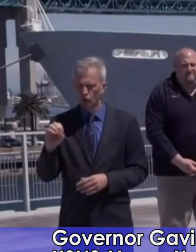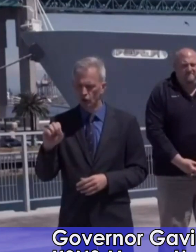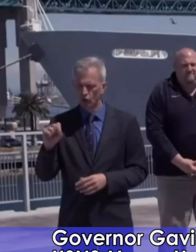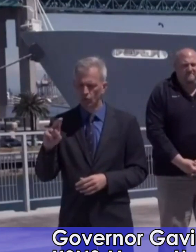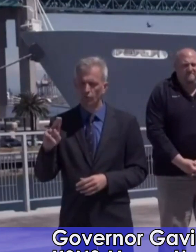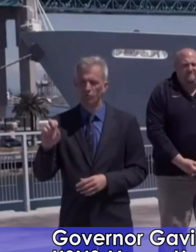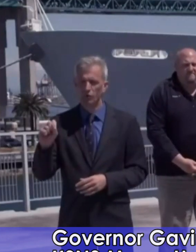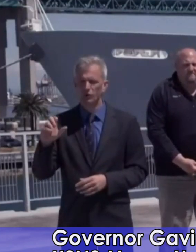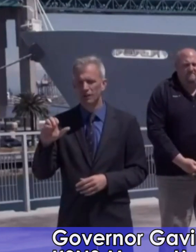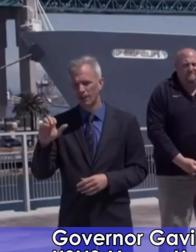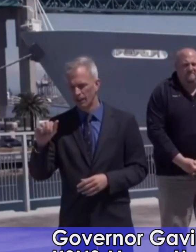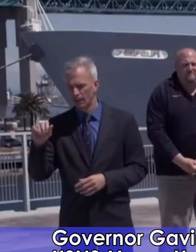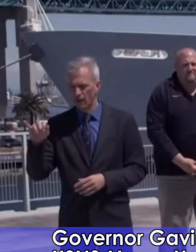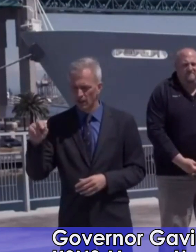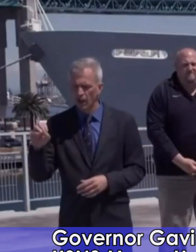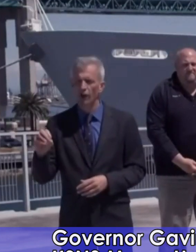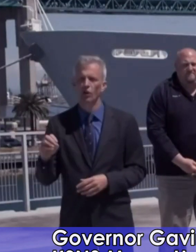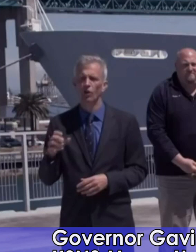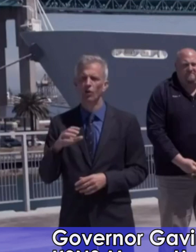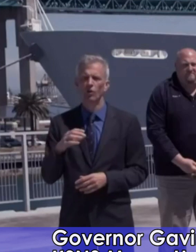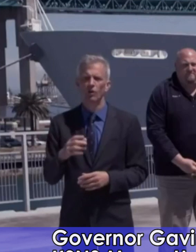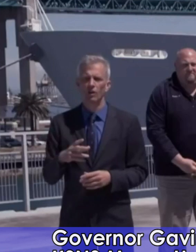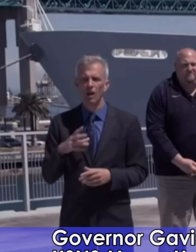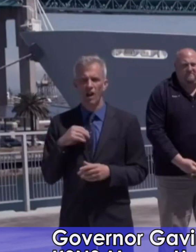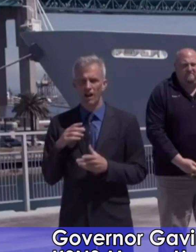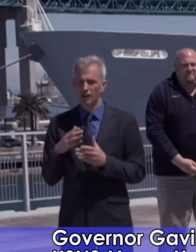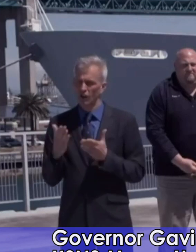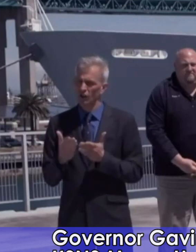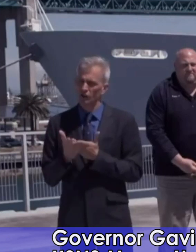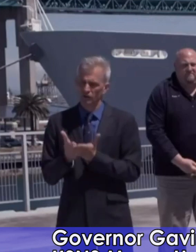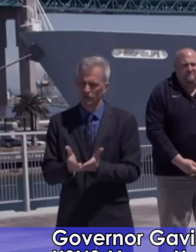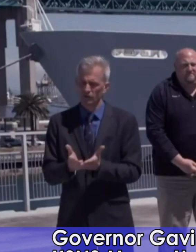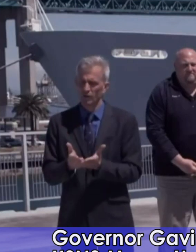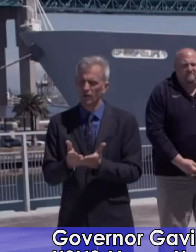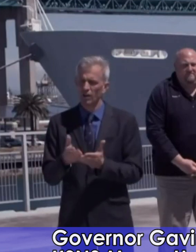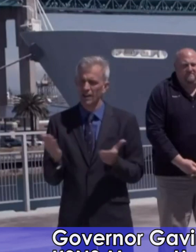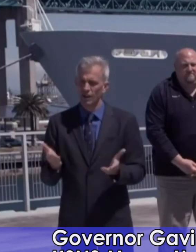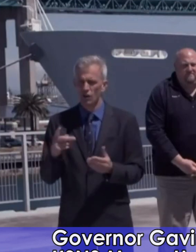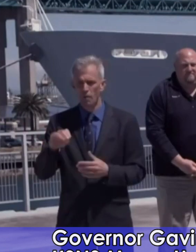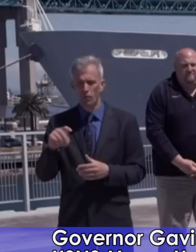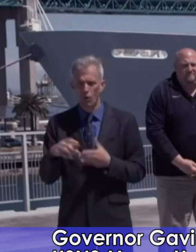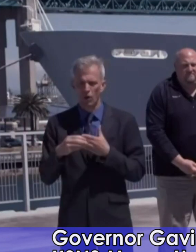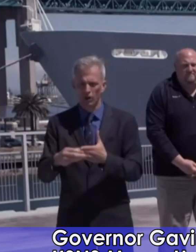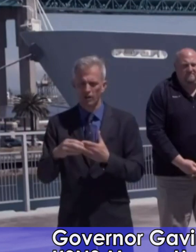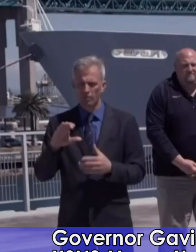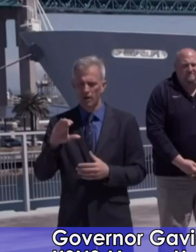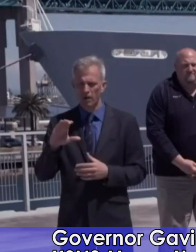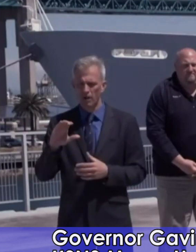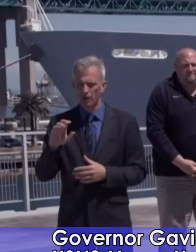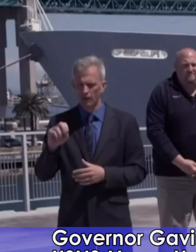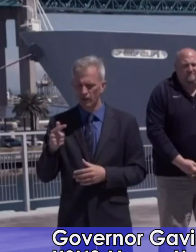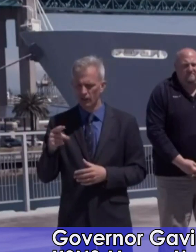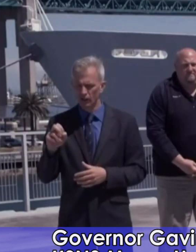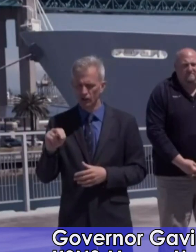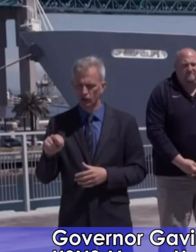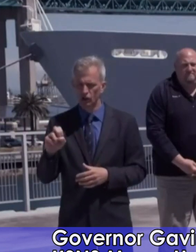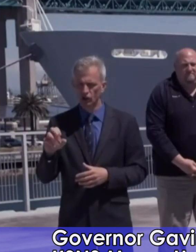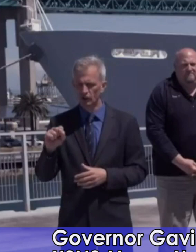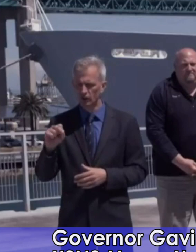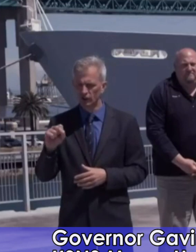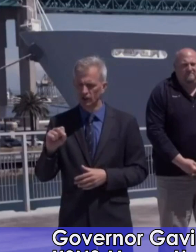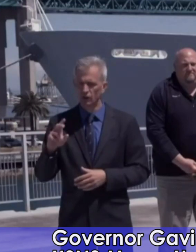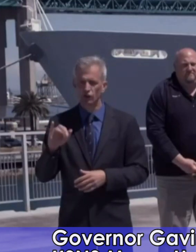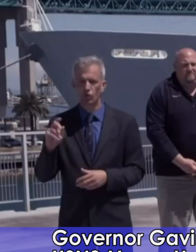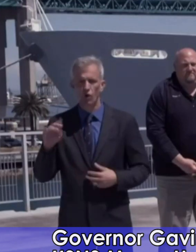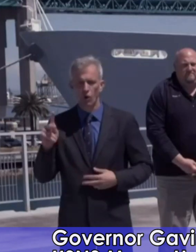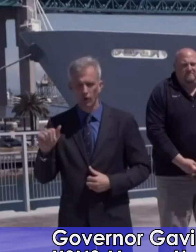made this happen. And it is docking here in a port led by Gene Soroka and Chief Gazy and our port police that is making sure